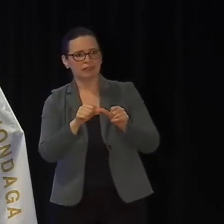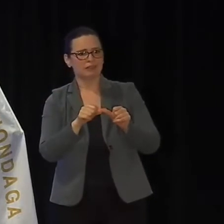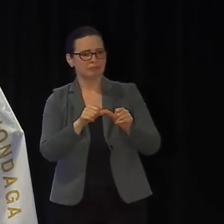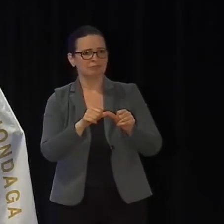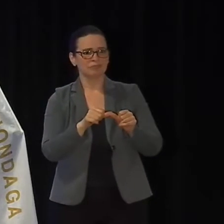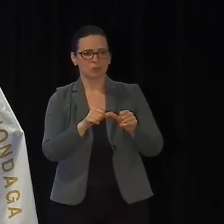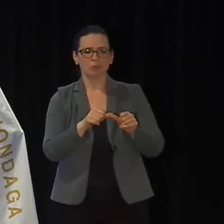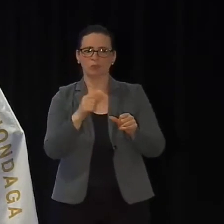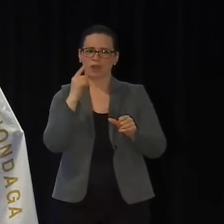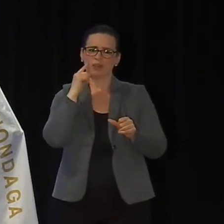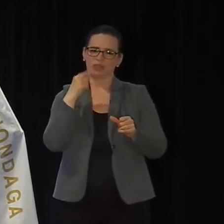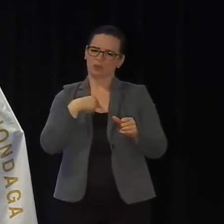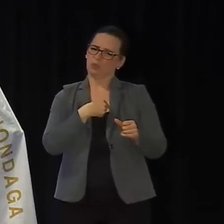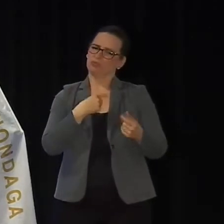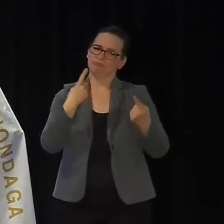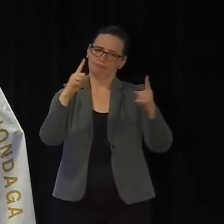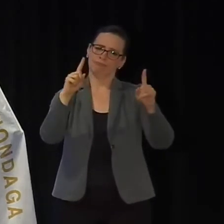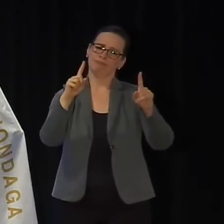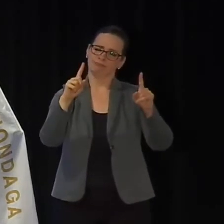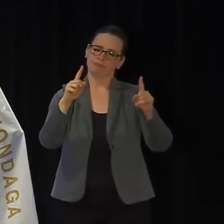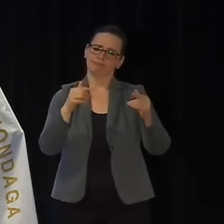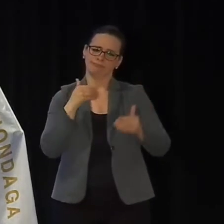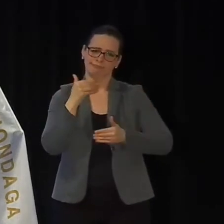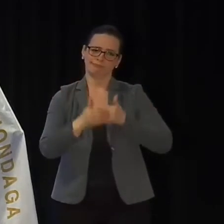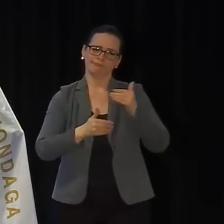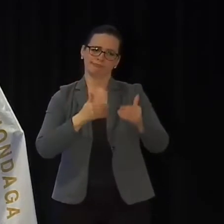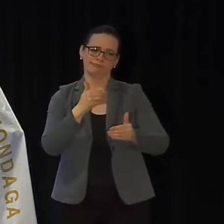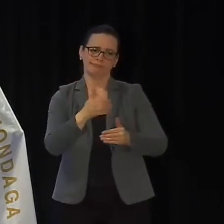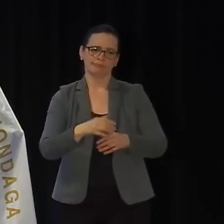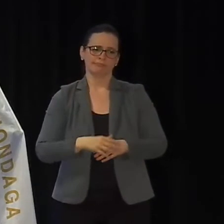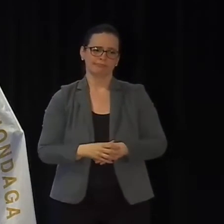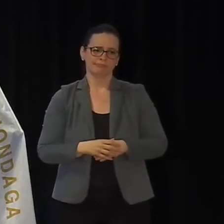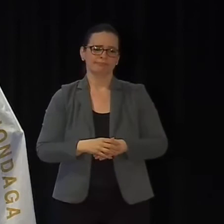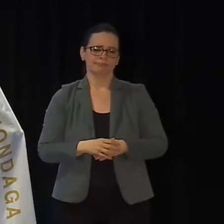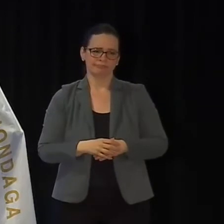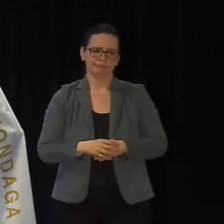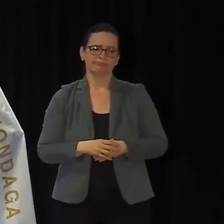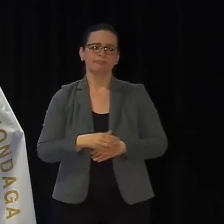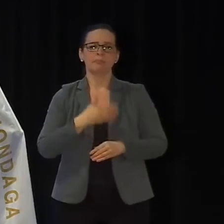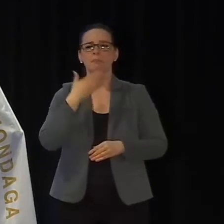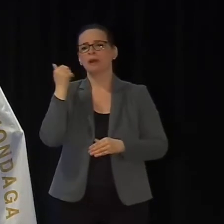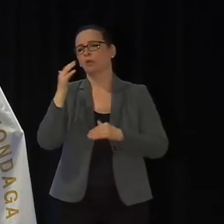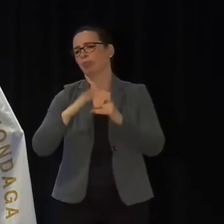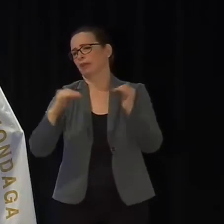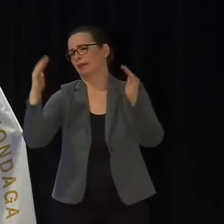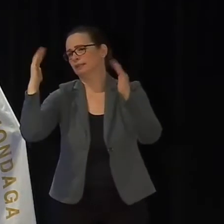through it quicker than people think. And then once you get to the